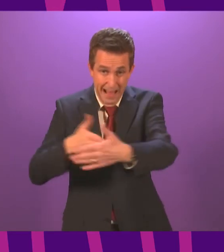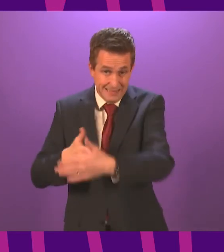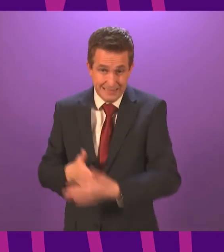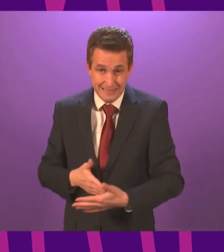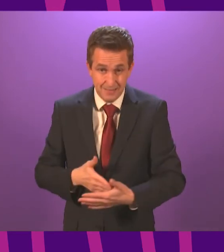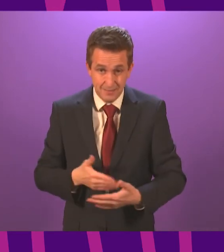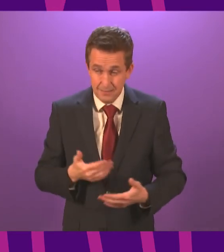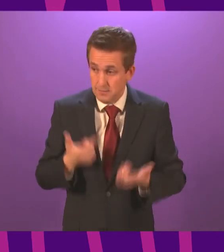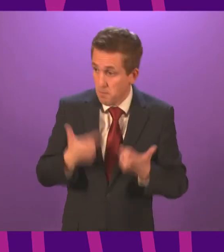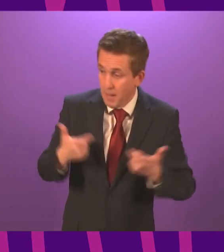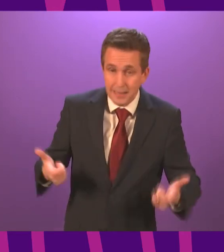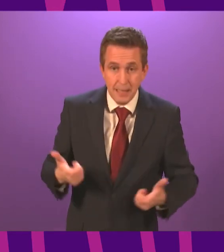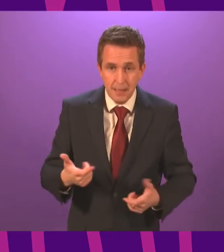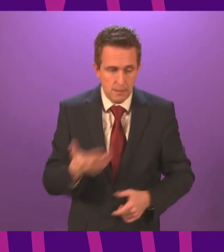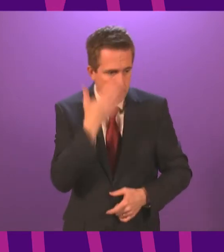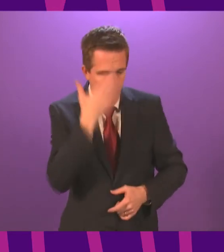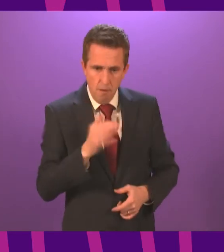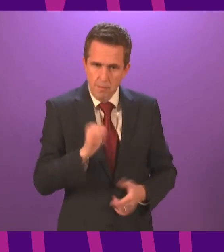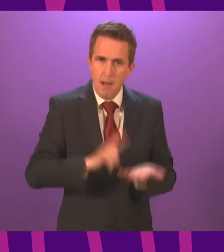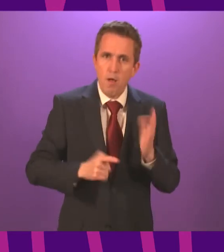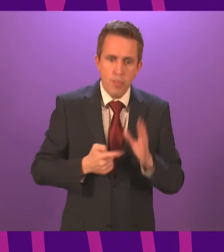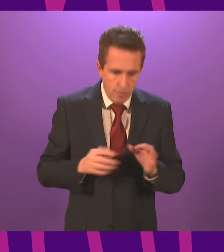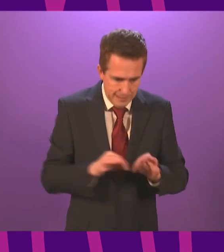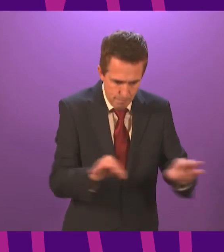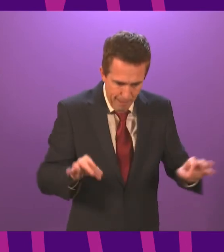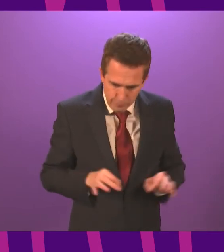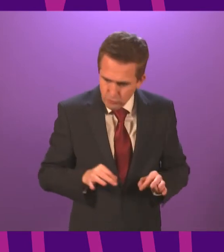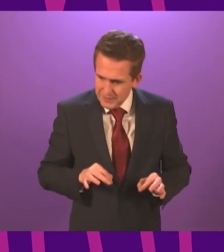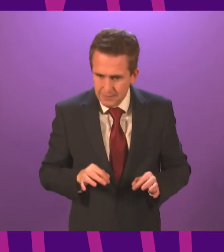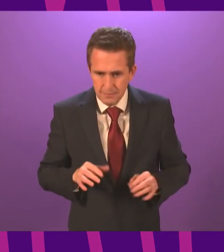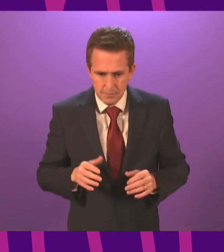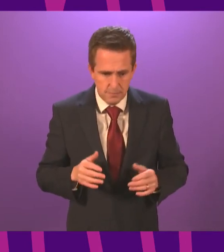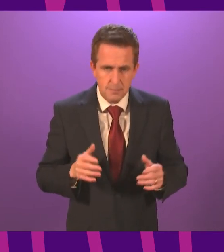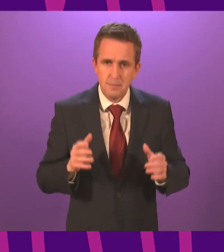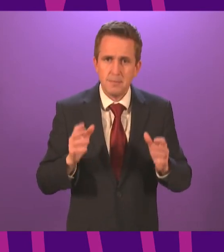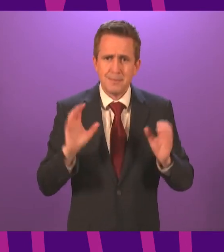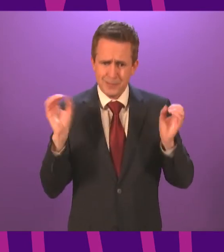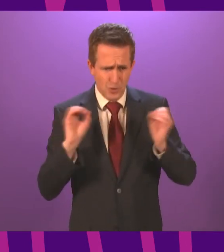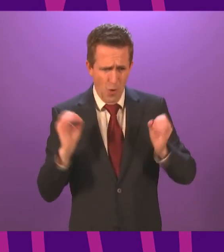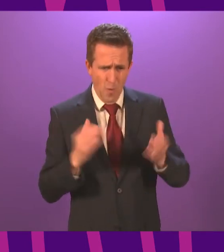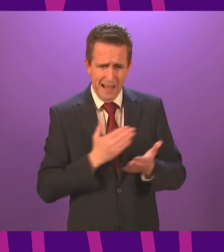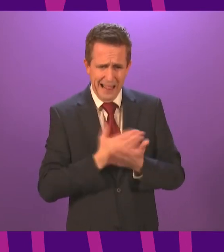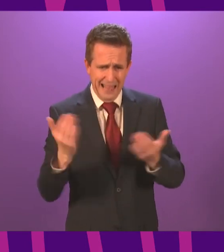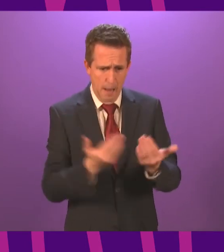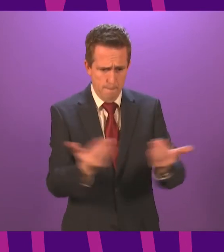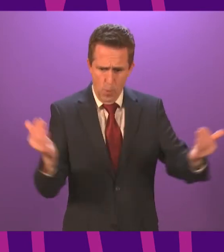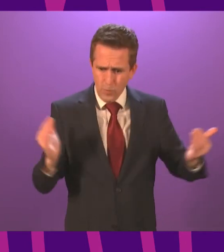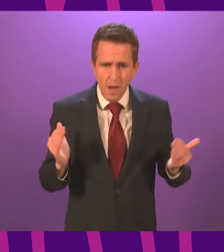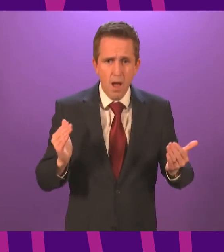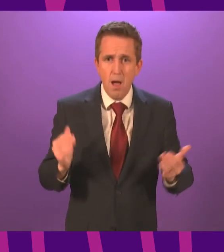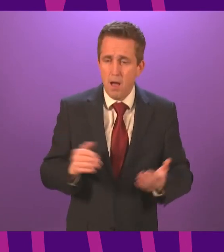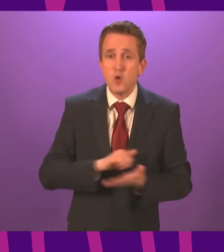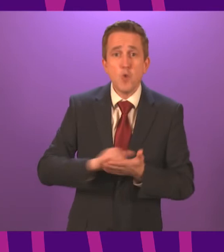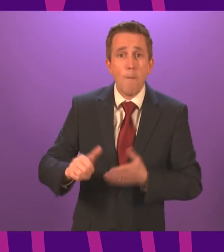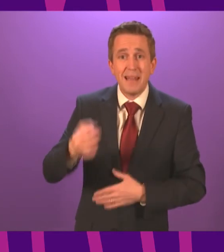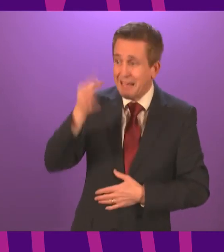where local authority boundaries actually are. We're not talking about clearly marked international borders here. Council boundaries are often